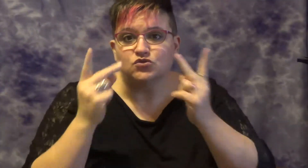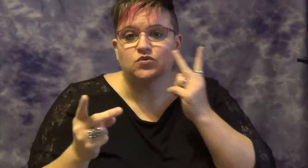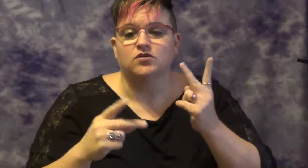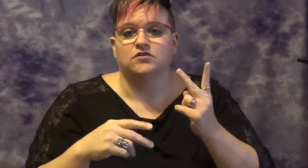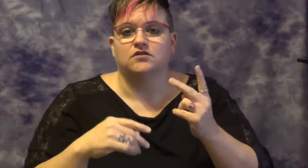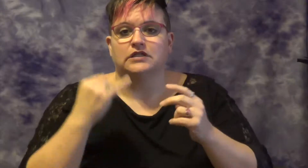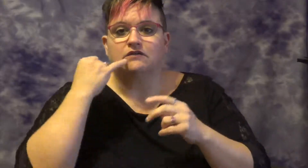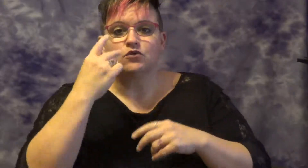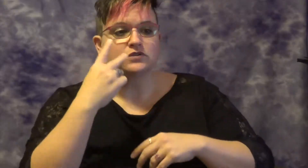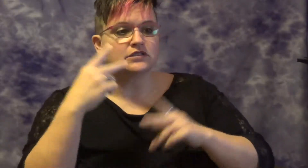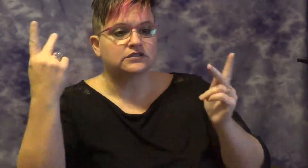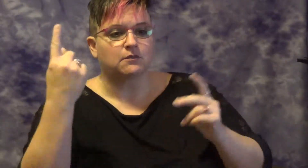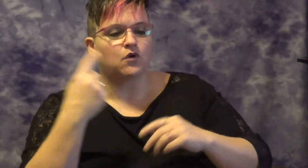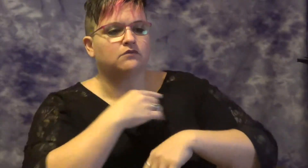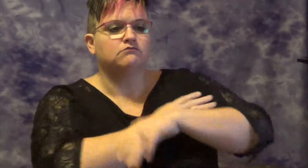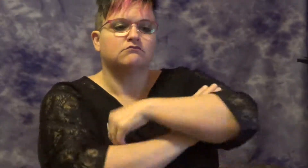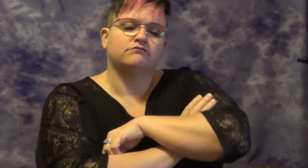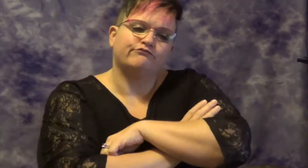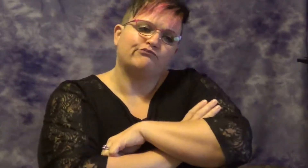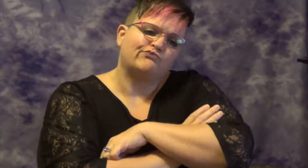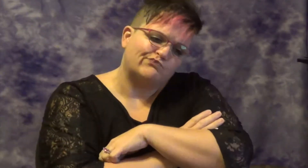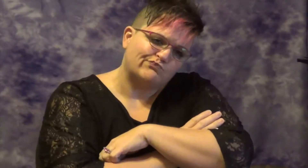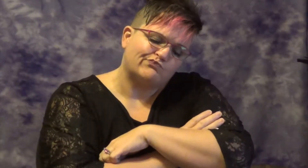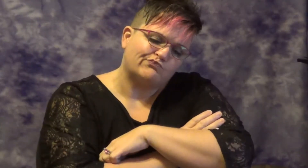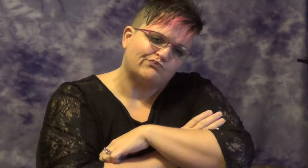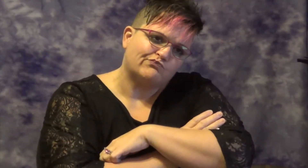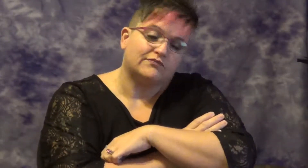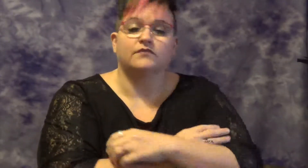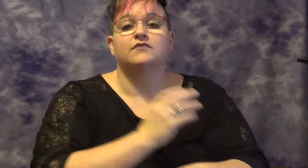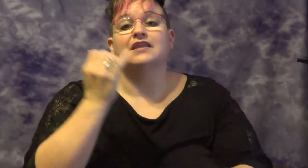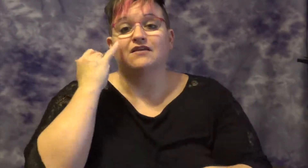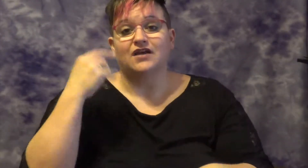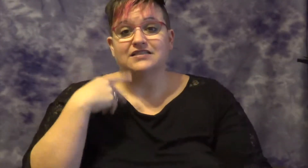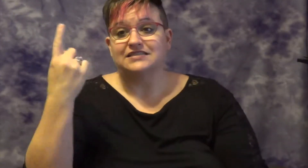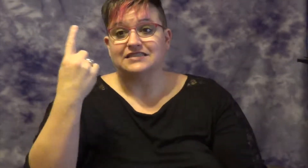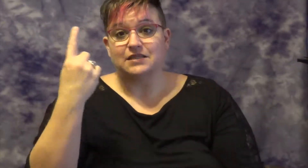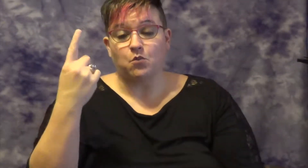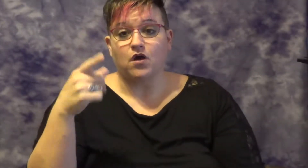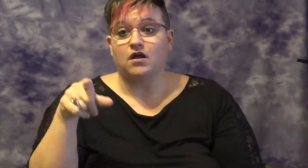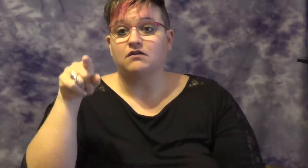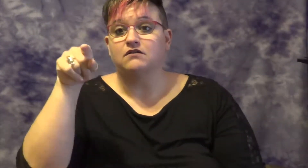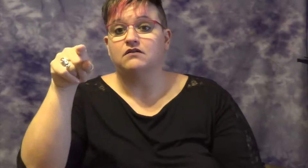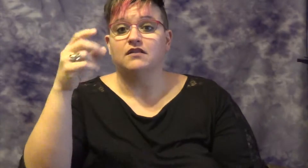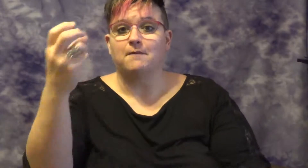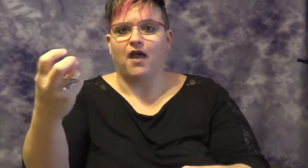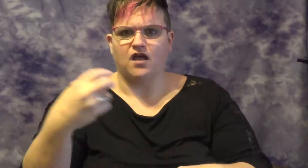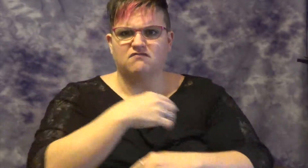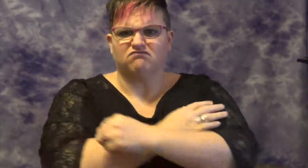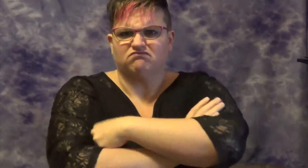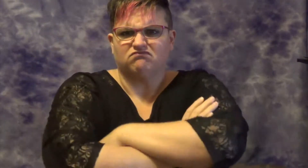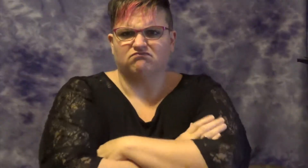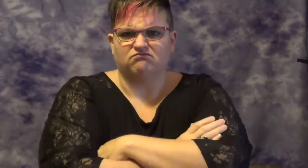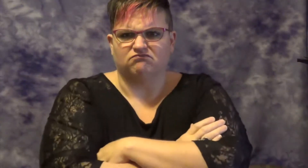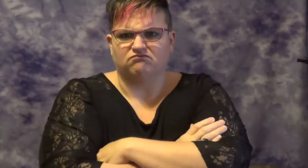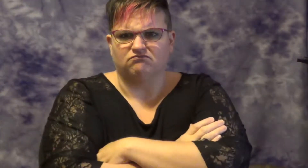We have to realize that also that there's typically it's not one-way